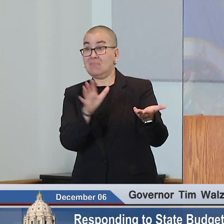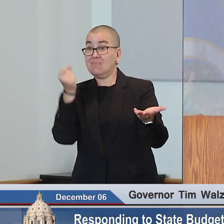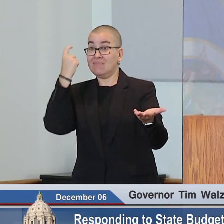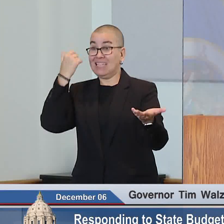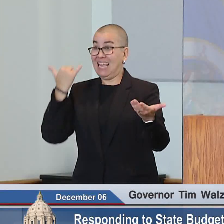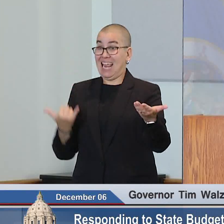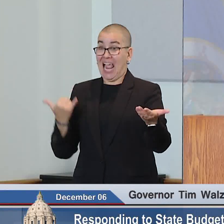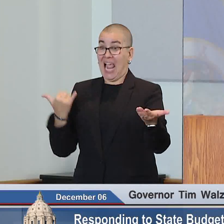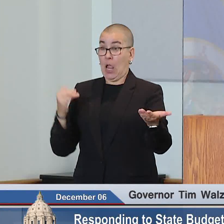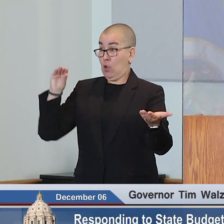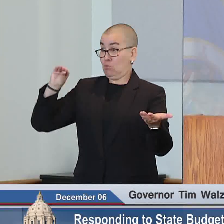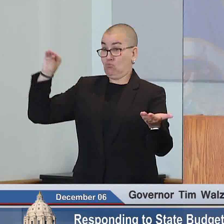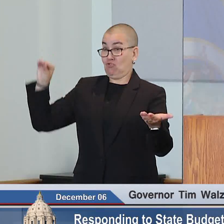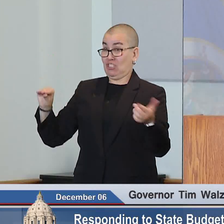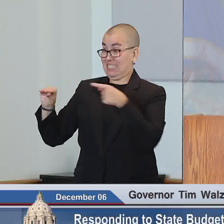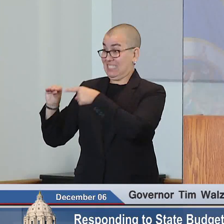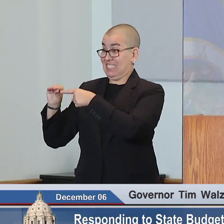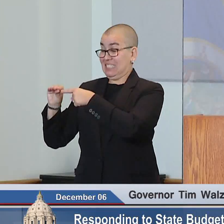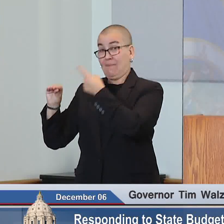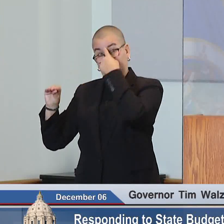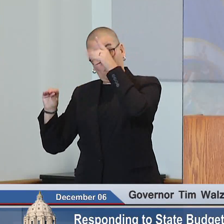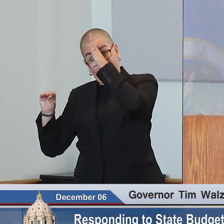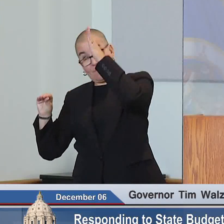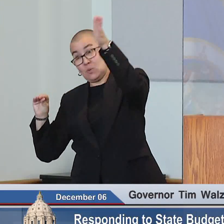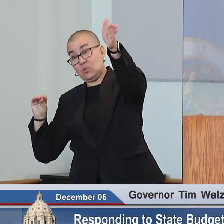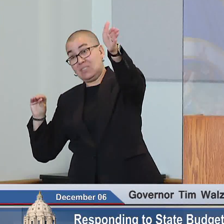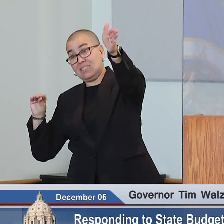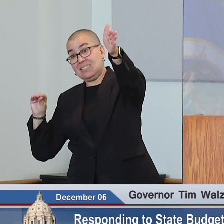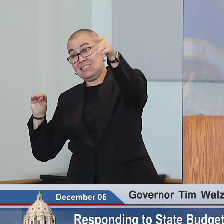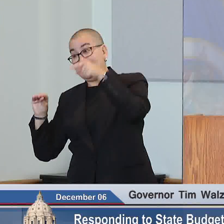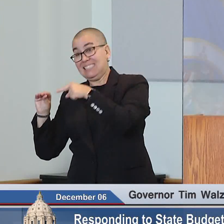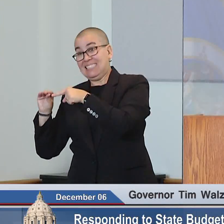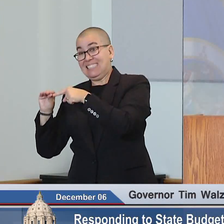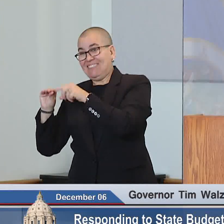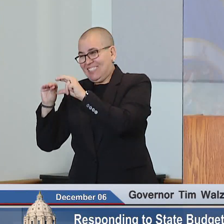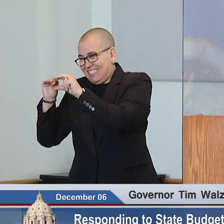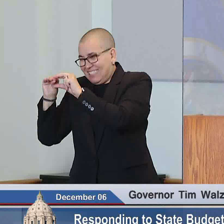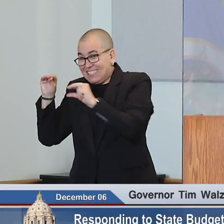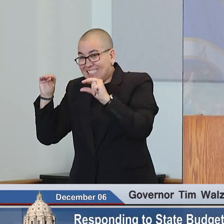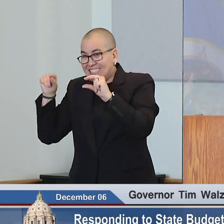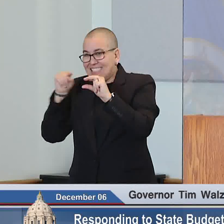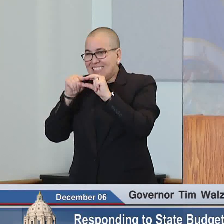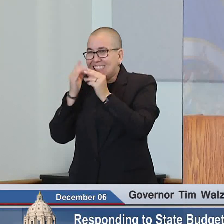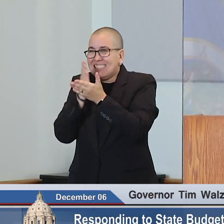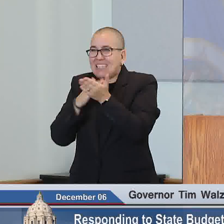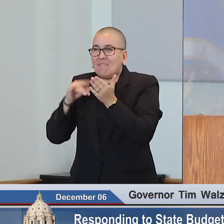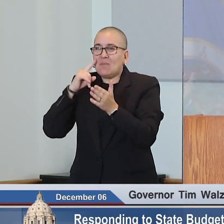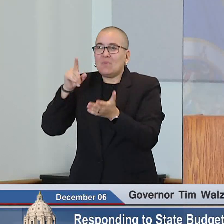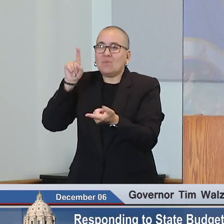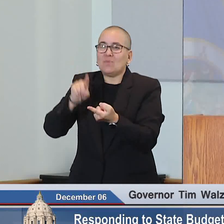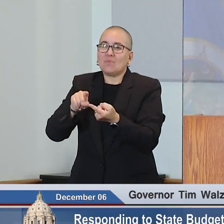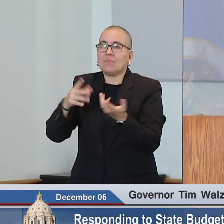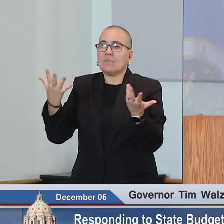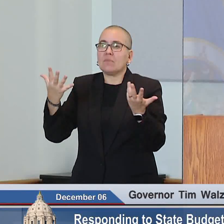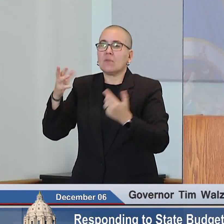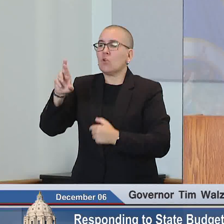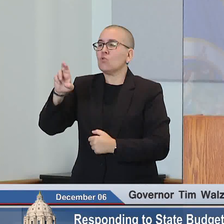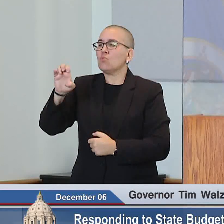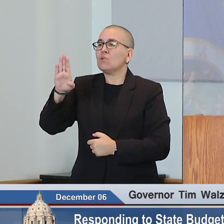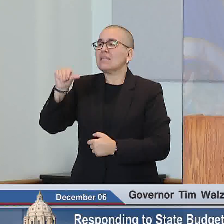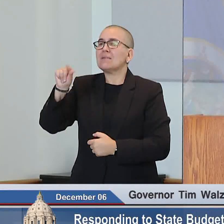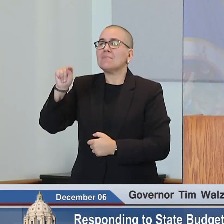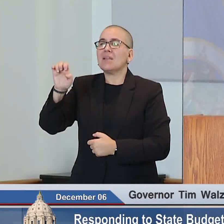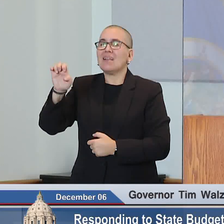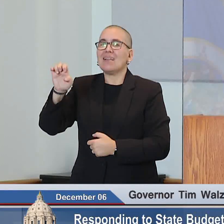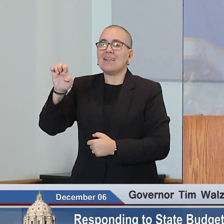about the future, a little more cautious, portion of it going into reduction of costs for people, either in the form of rebate checks, which we've advocated for,